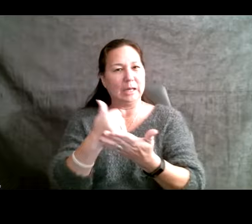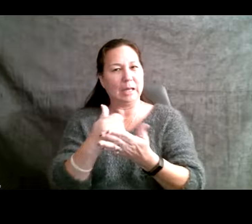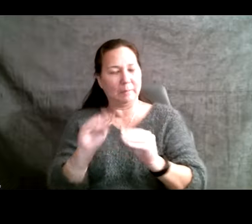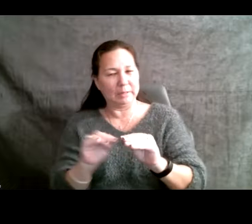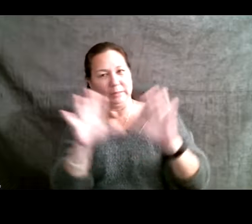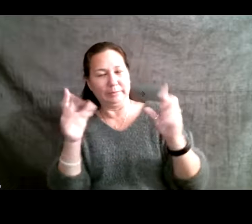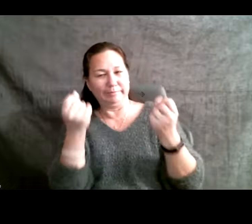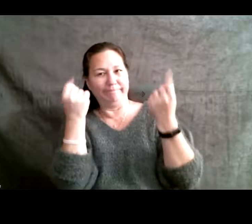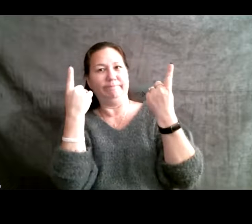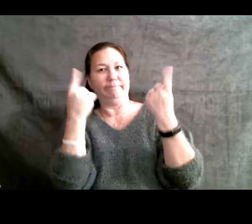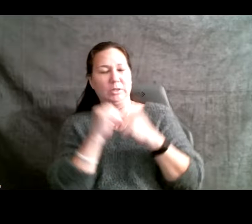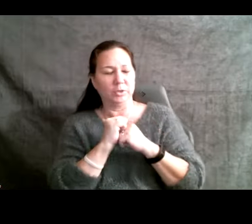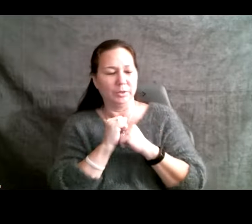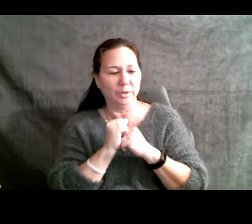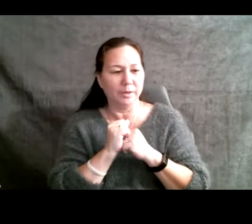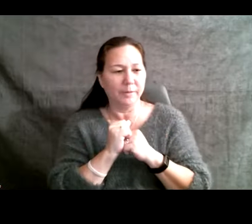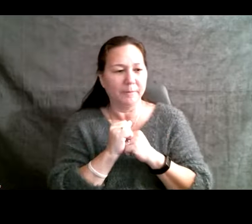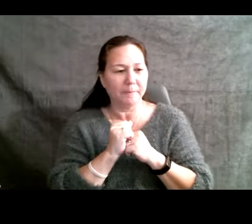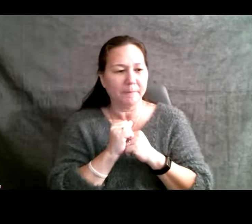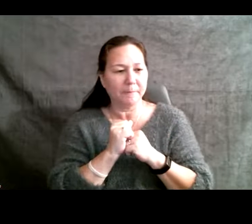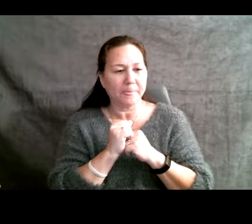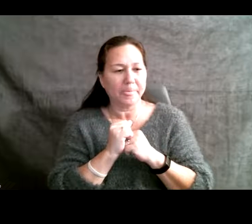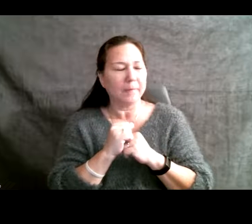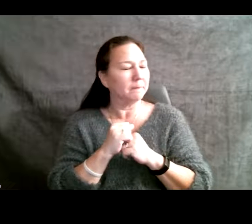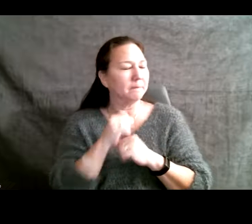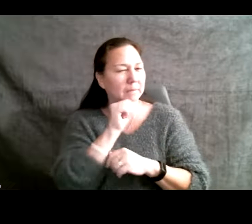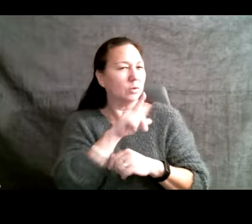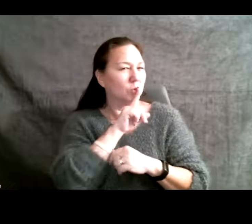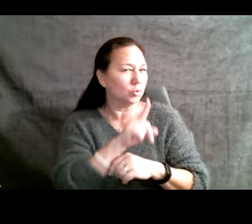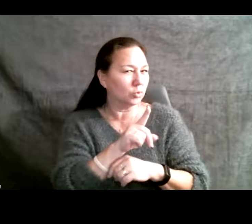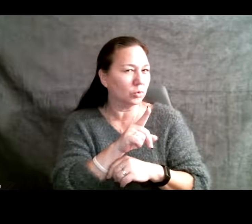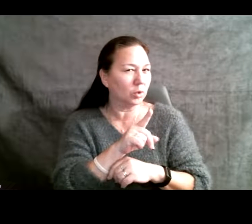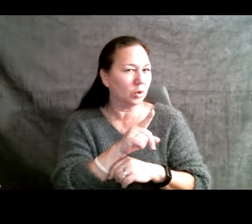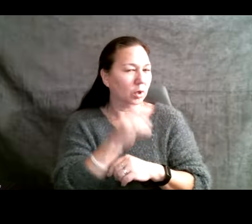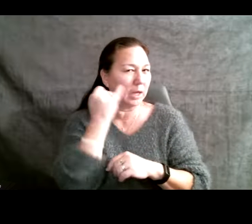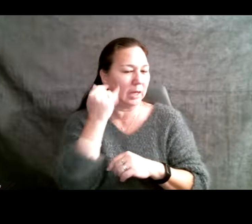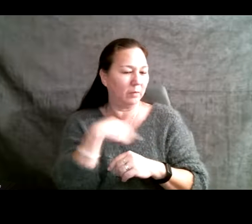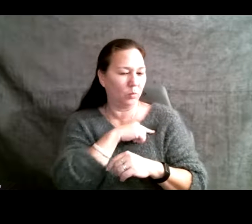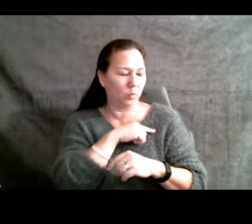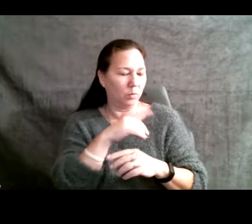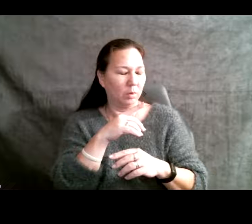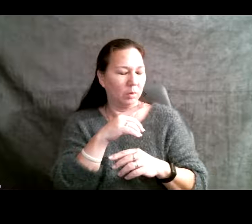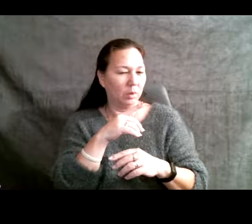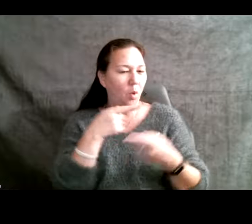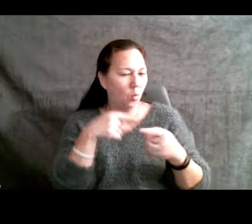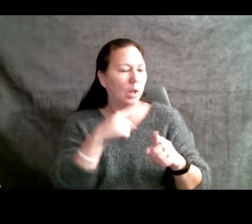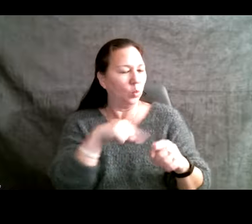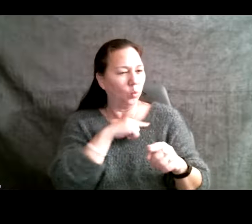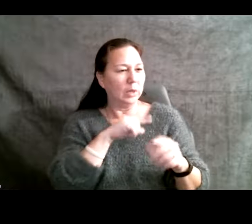I'm not sure, as we move forward, how we would obtain that. I mean, is that?